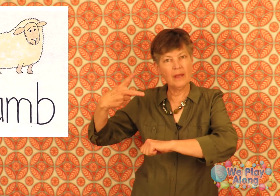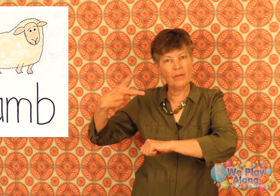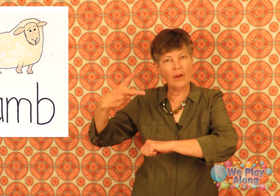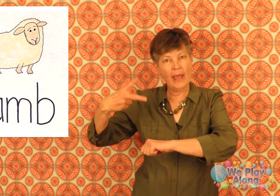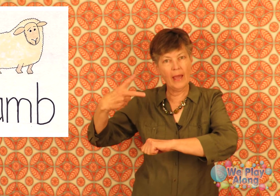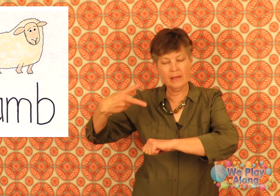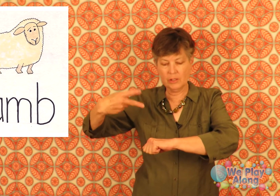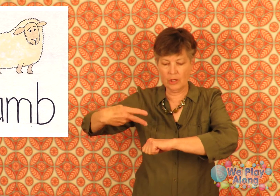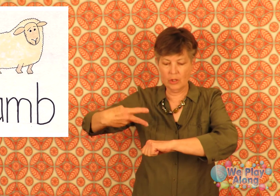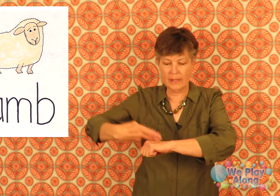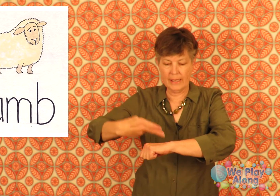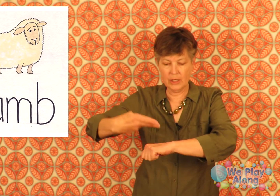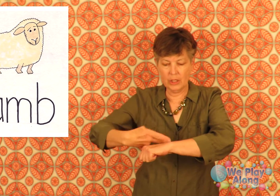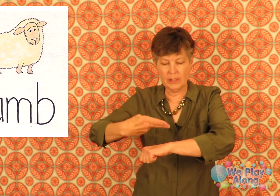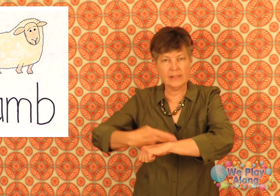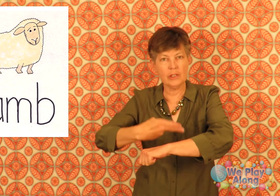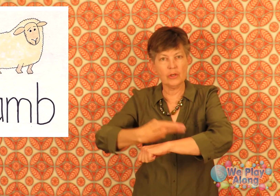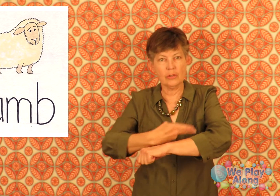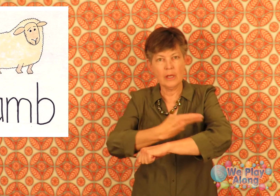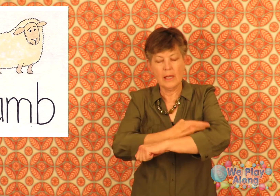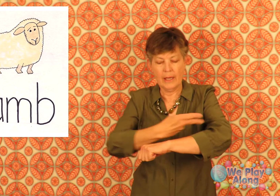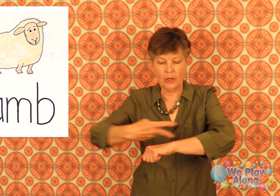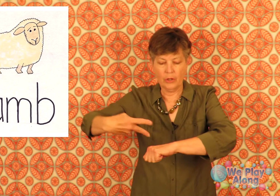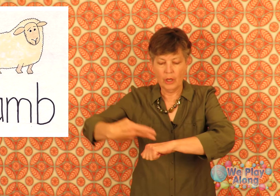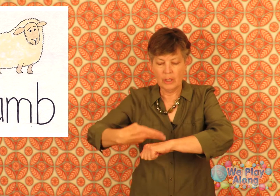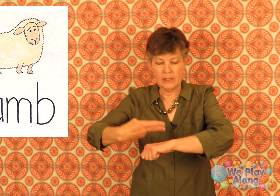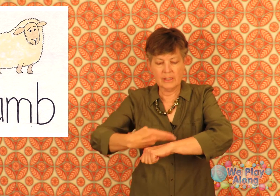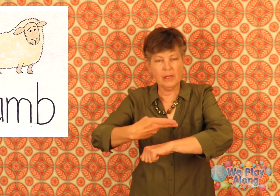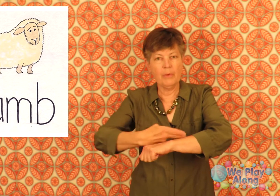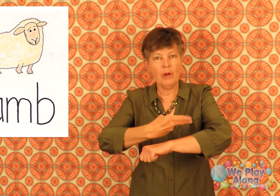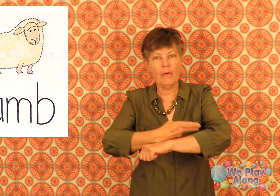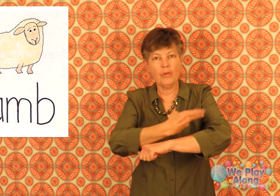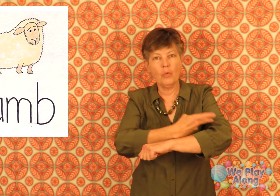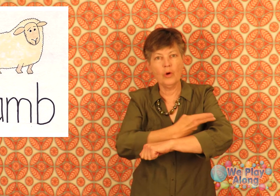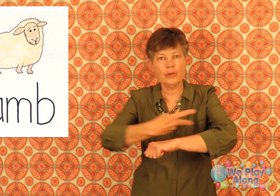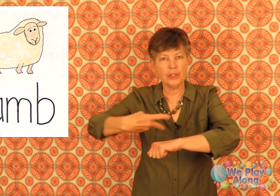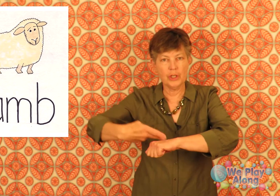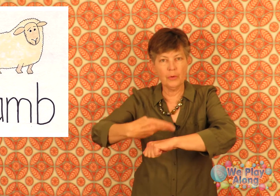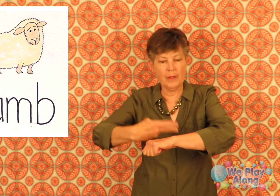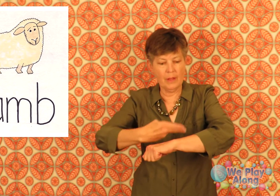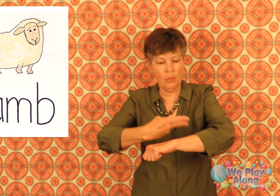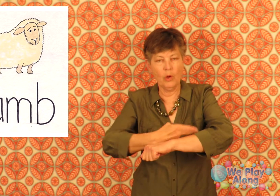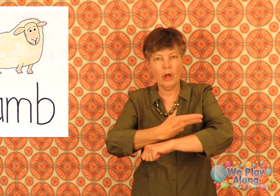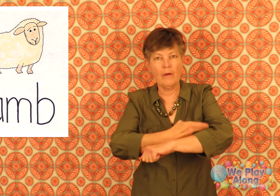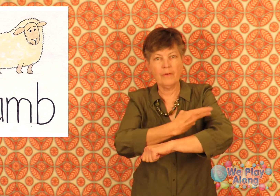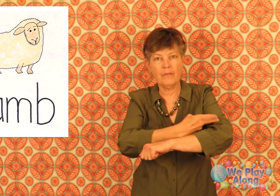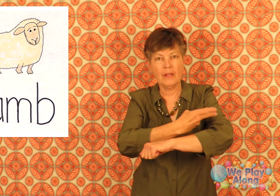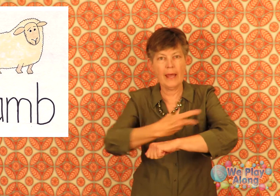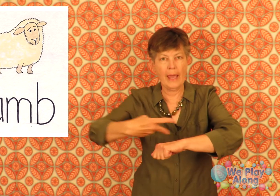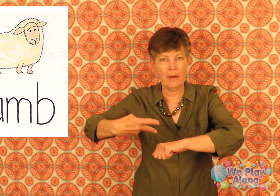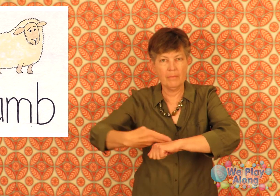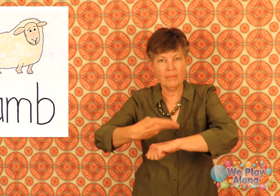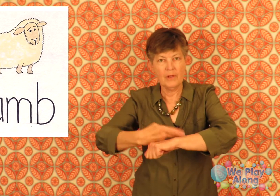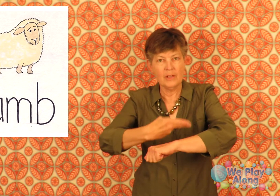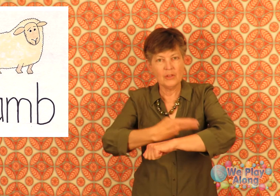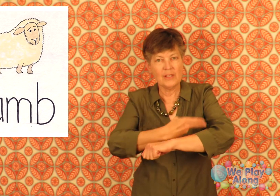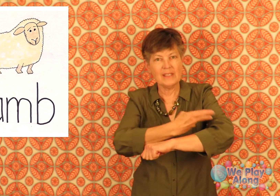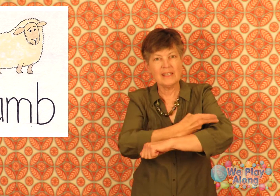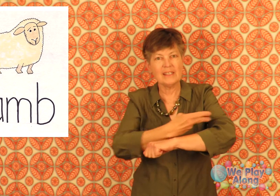other hand is going to look like scissors, like you're snipping off the wool or shearing the wool off of the lamb. So this is a